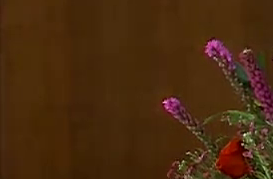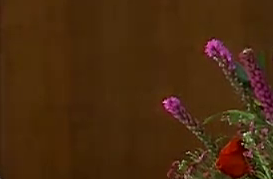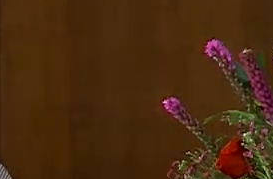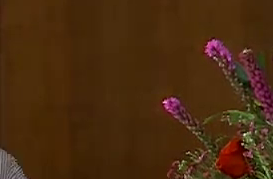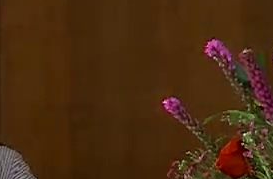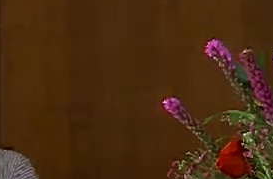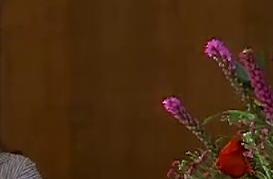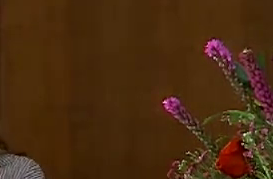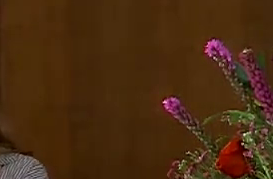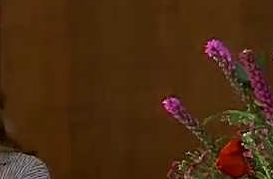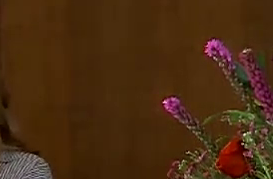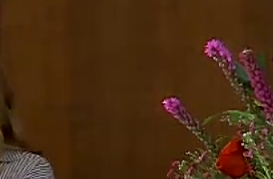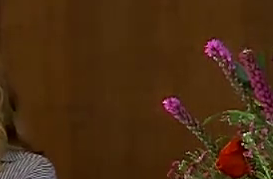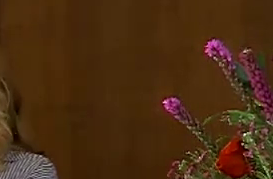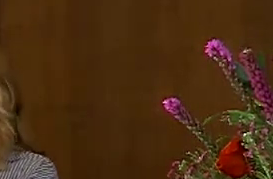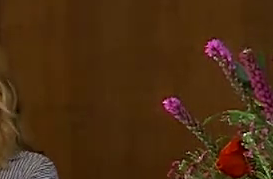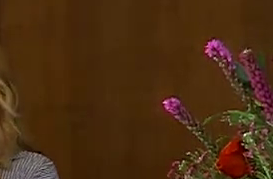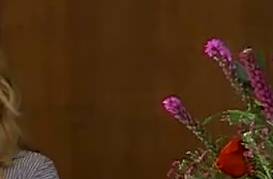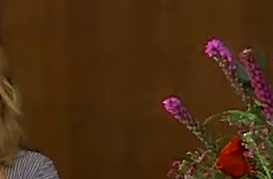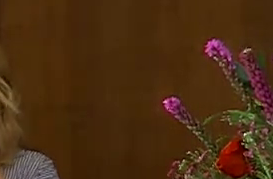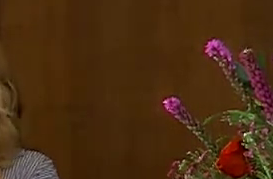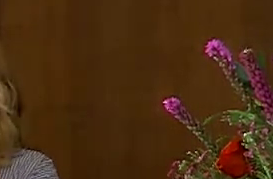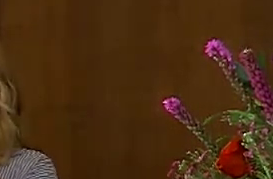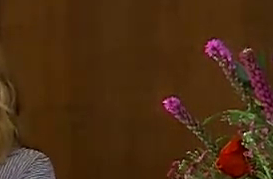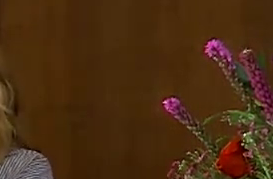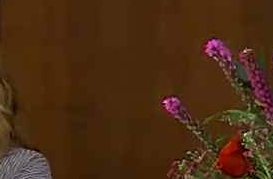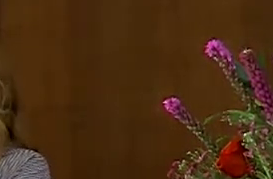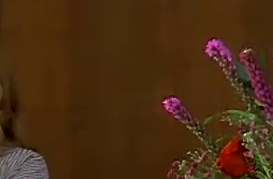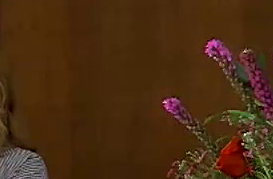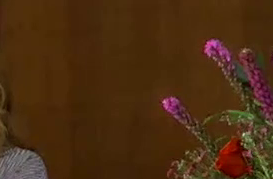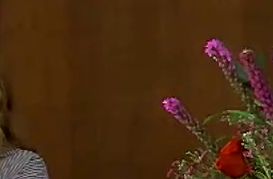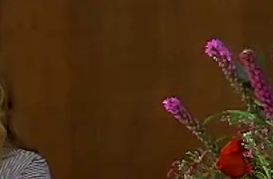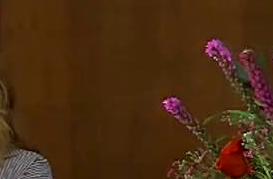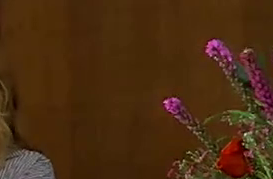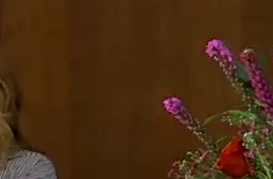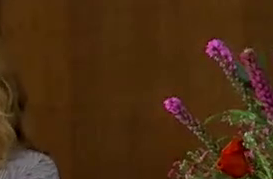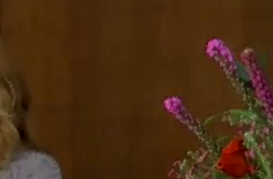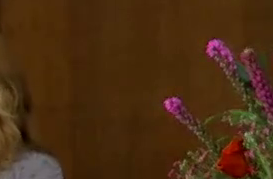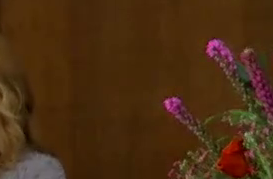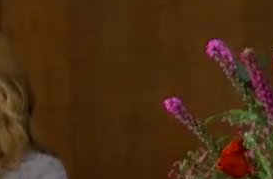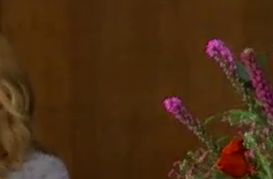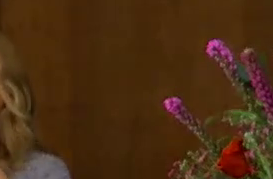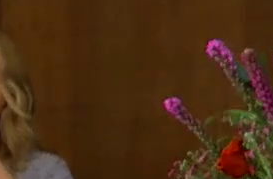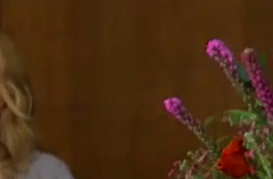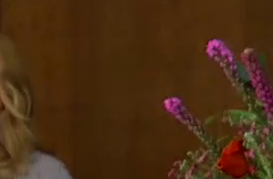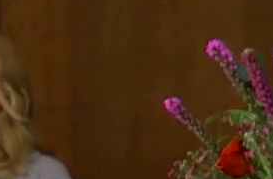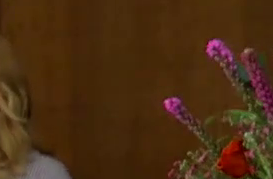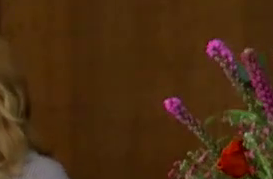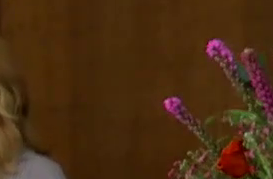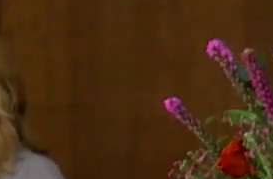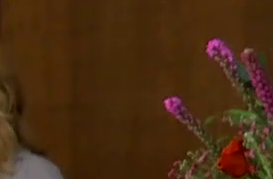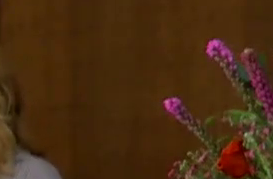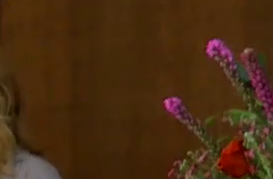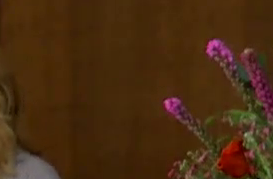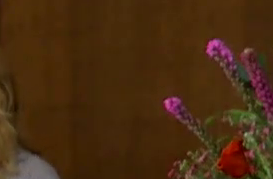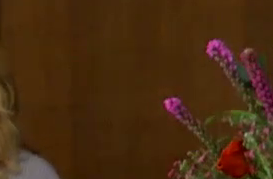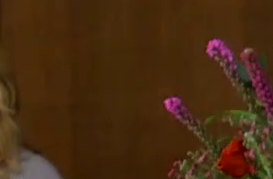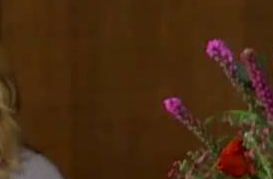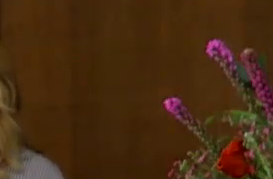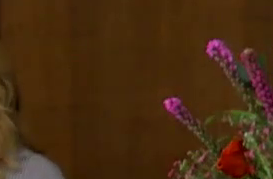end, my true and precious friend, you have